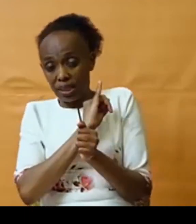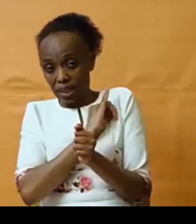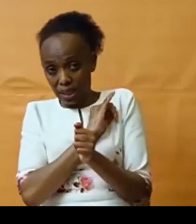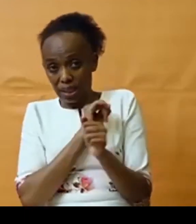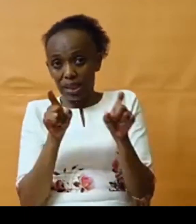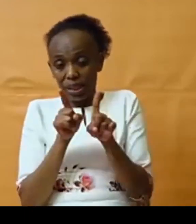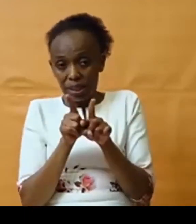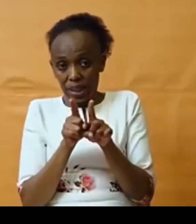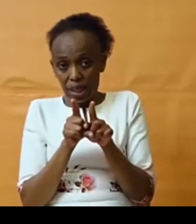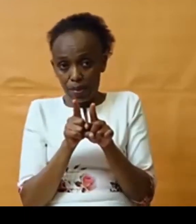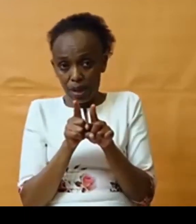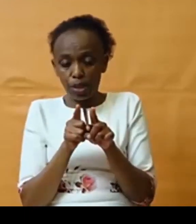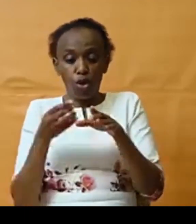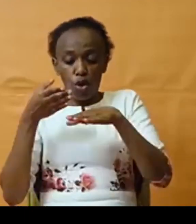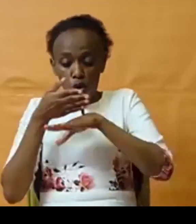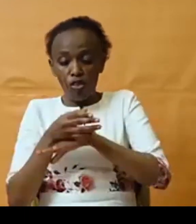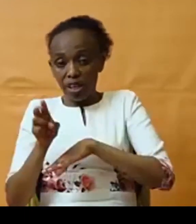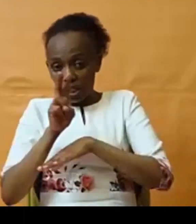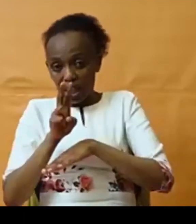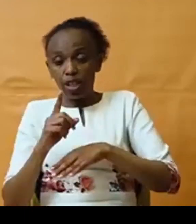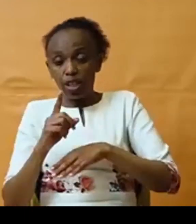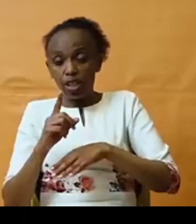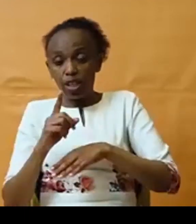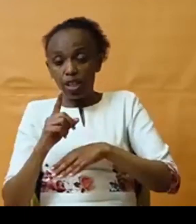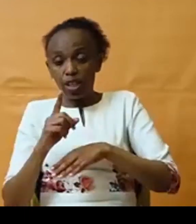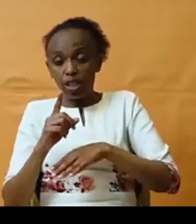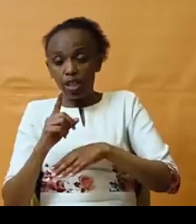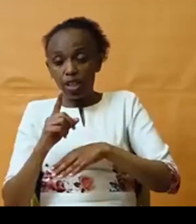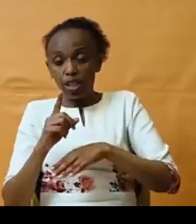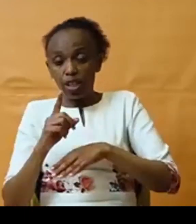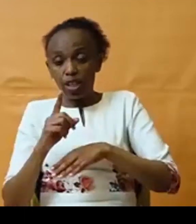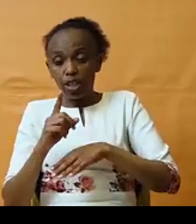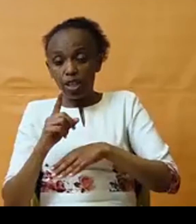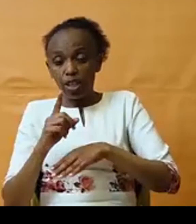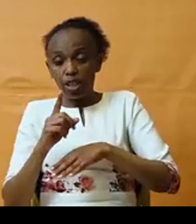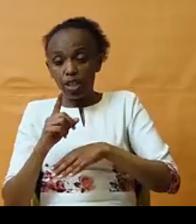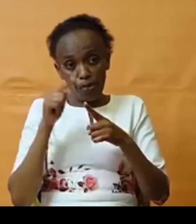to ensure that the resources are used for the purposes